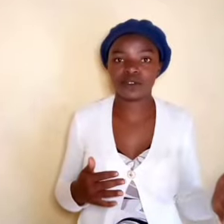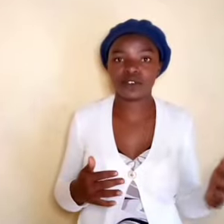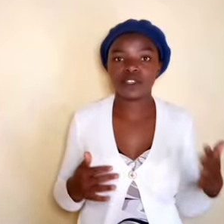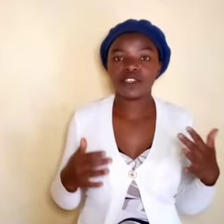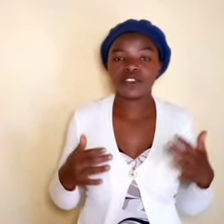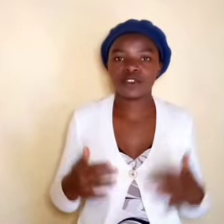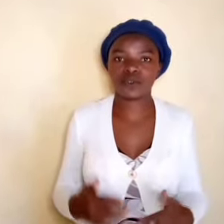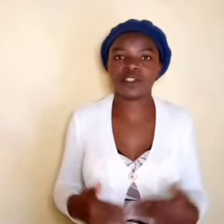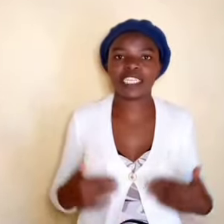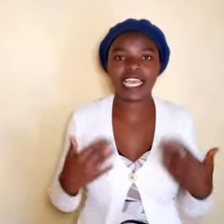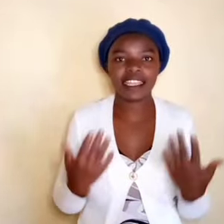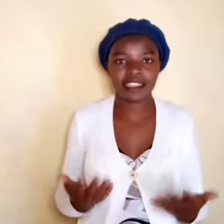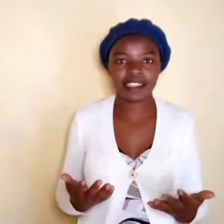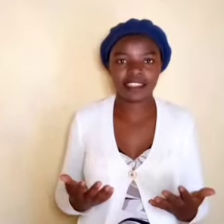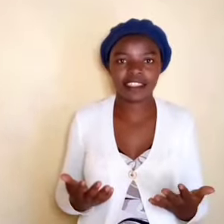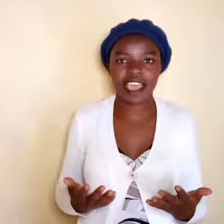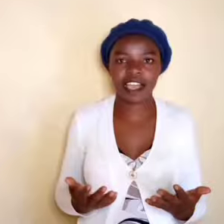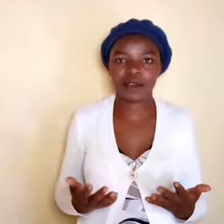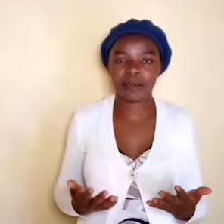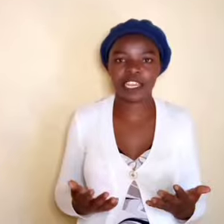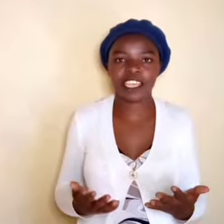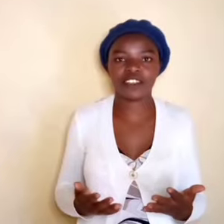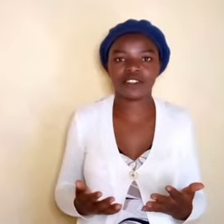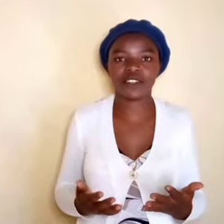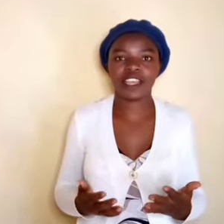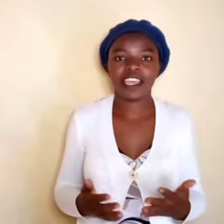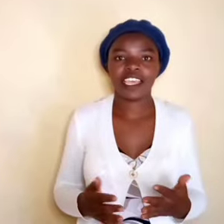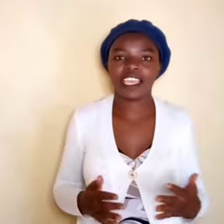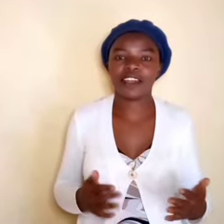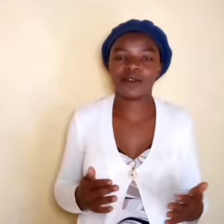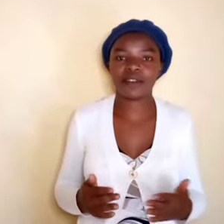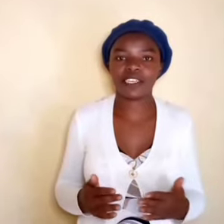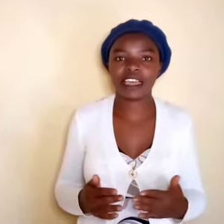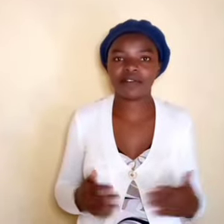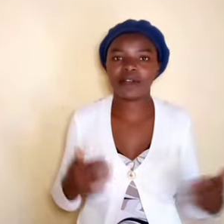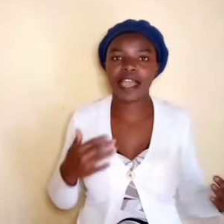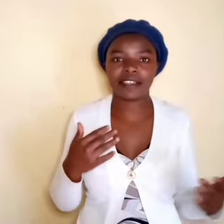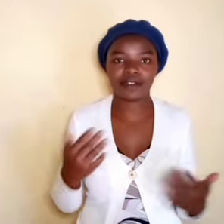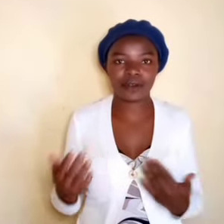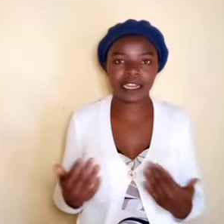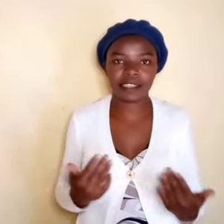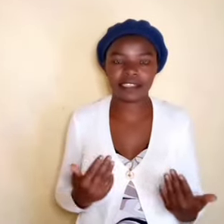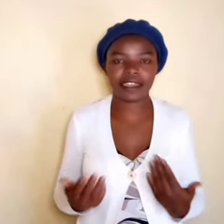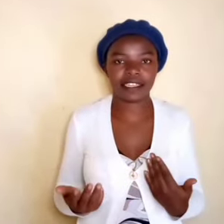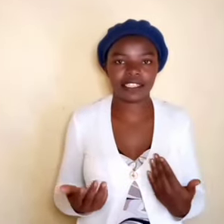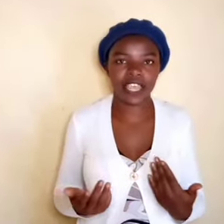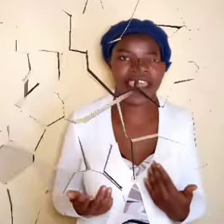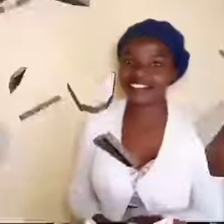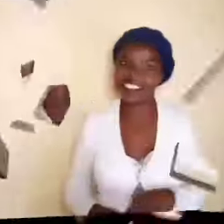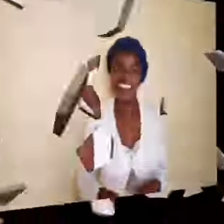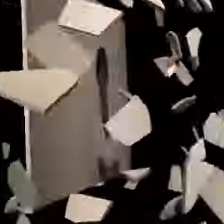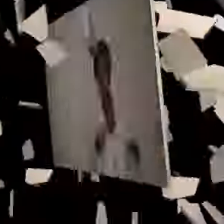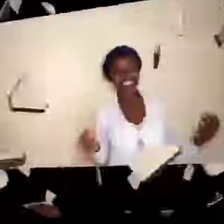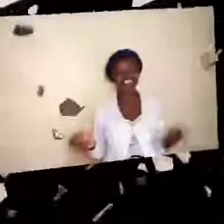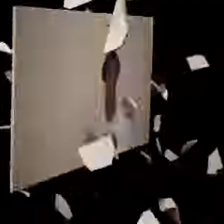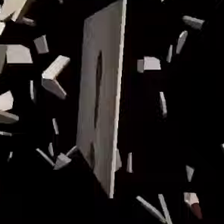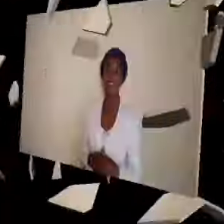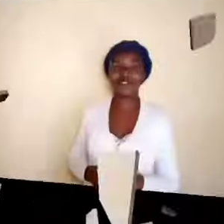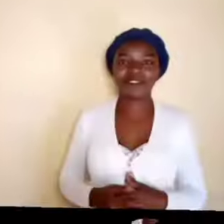person to tell their communication in order for us to understand each other. Thank you so much for